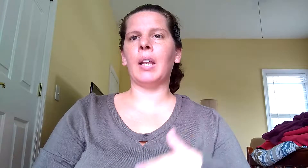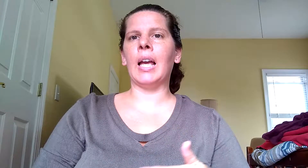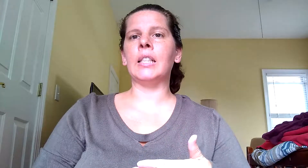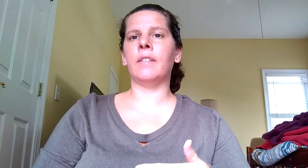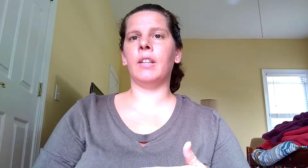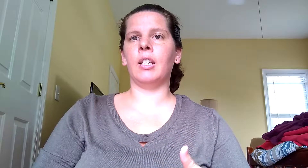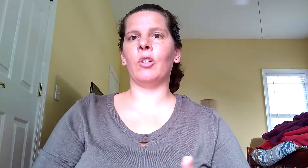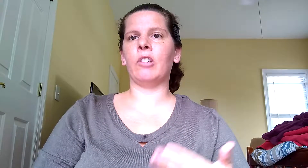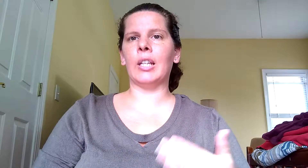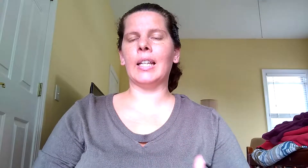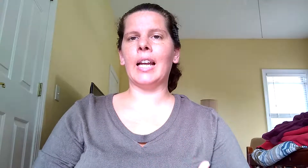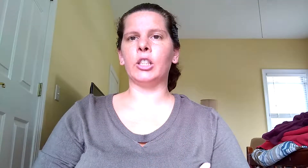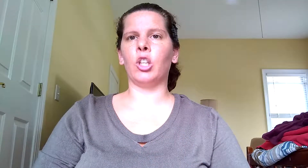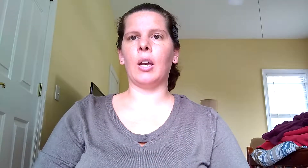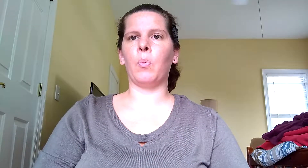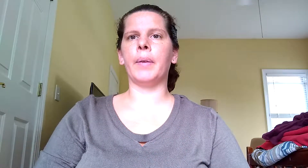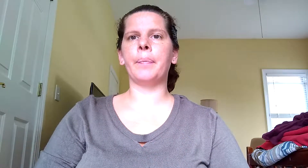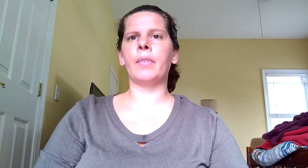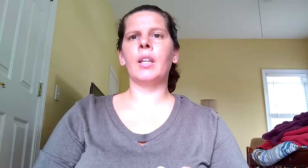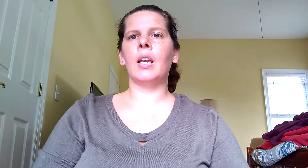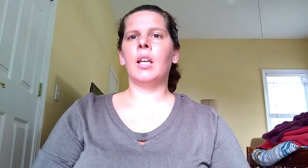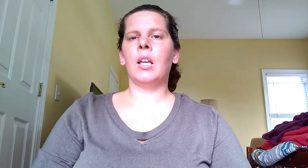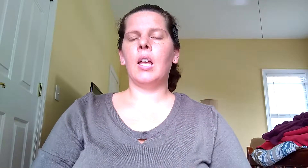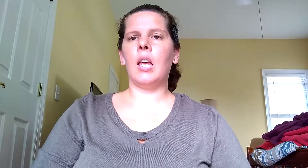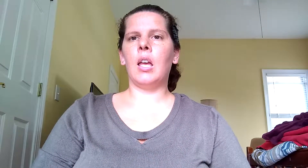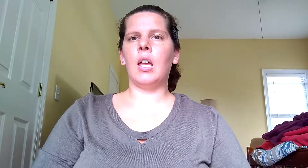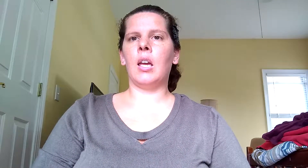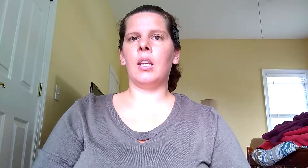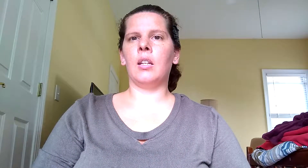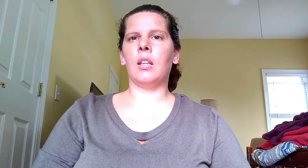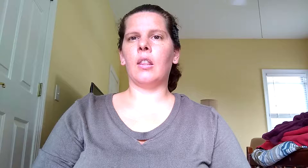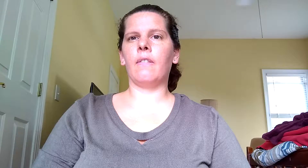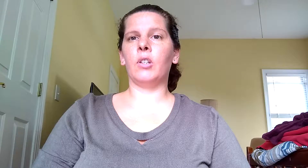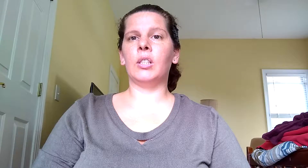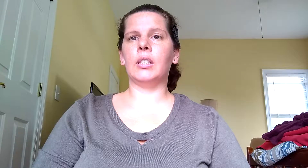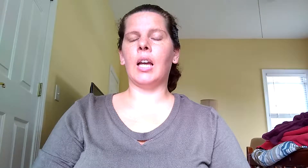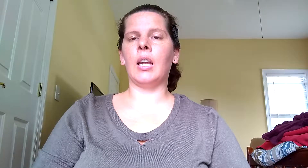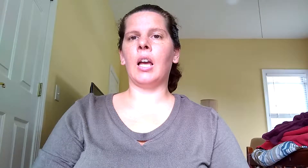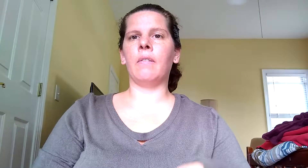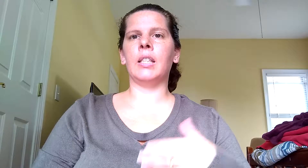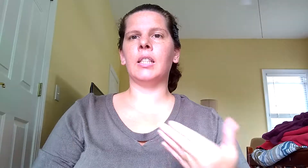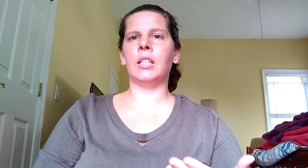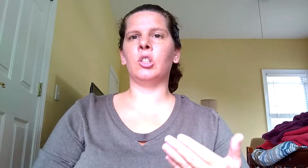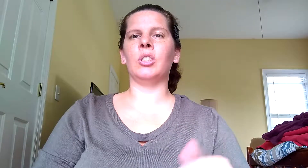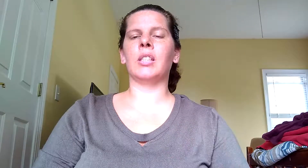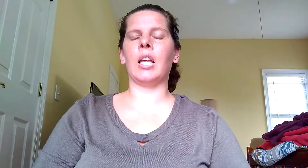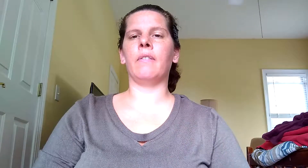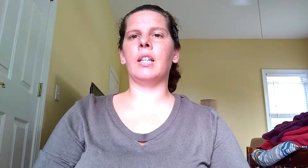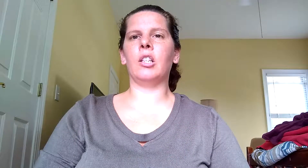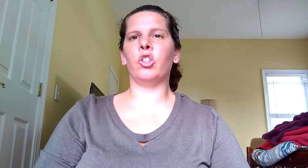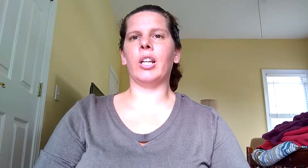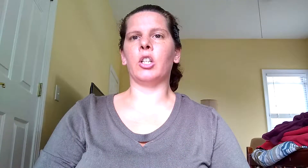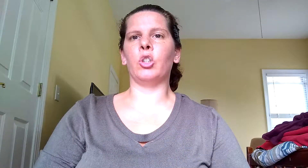last video if you didn't catch that one. And the first sign obviously is just kind of an introductory.